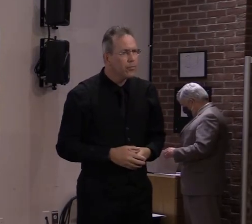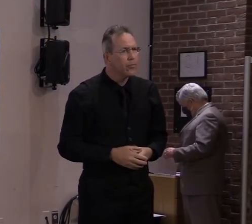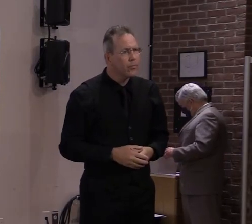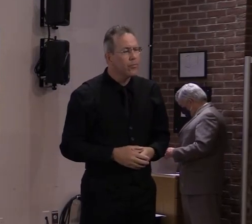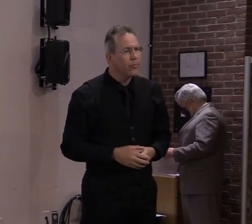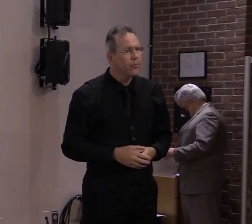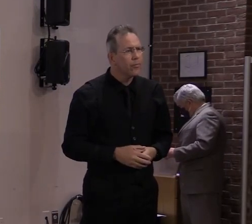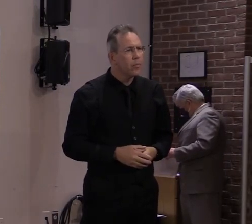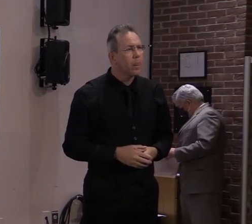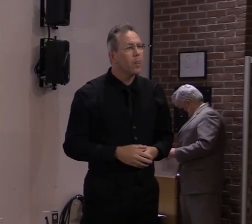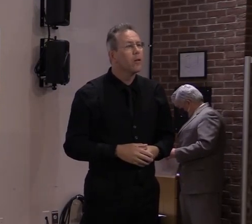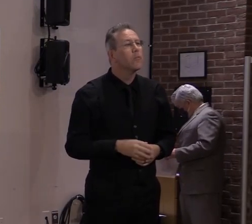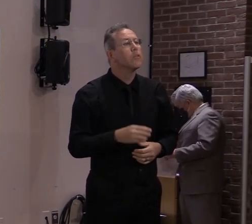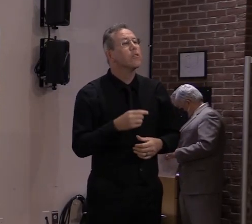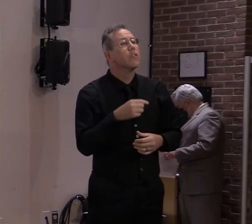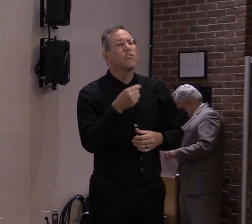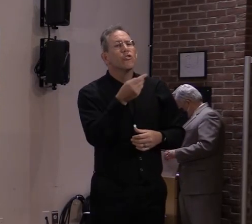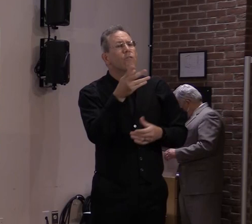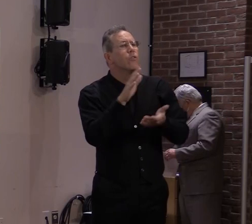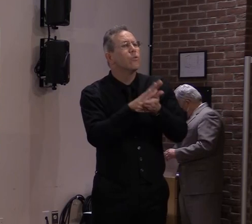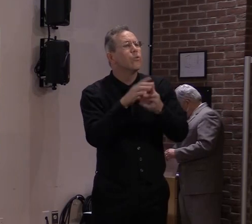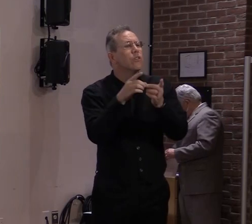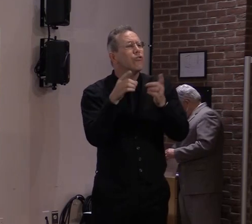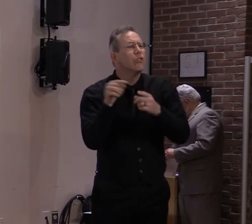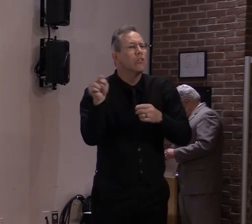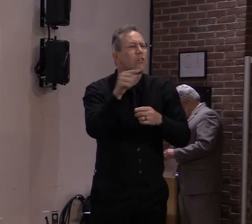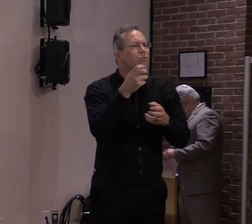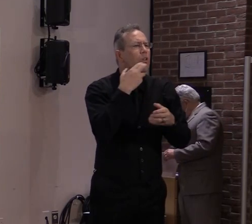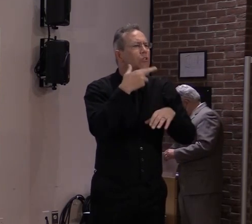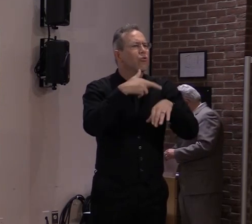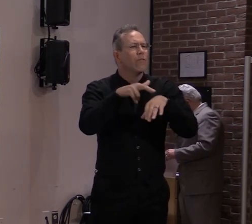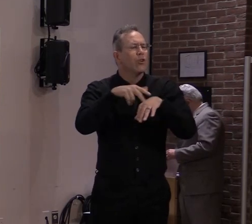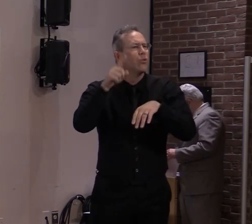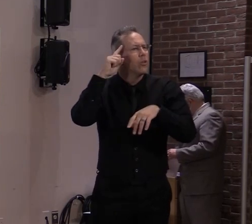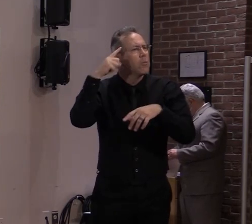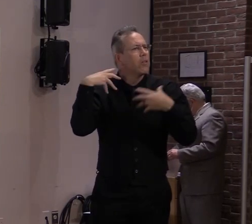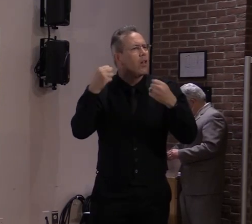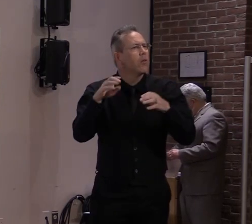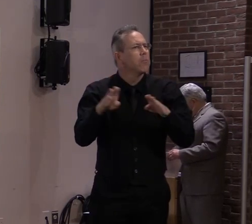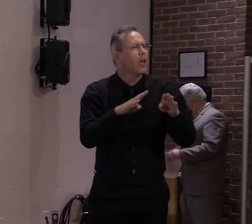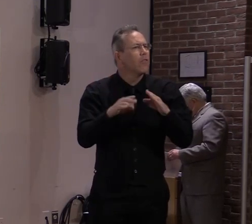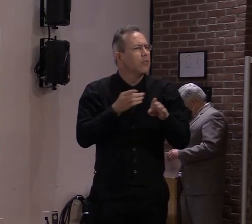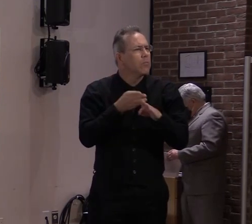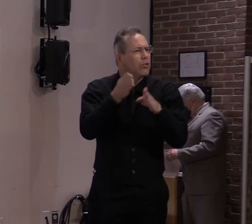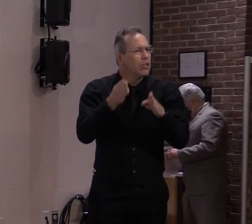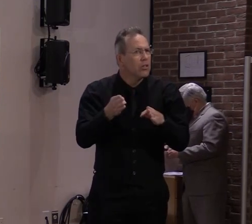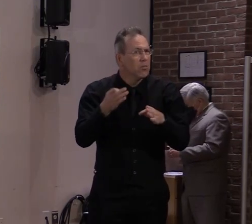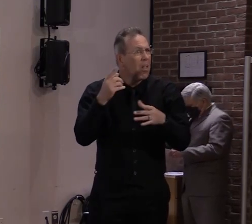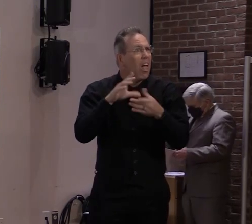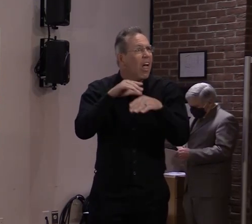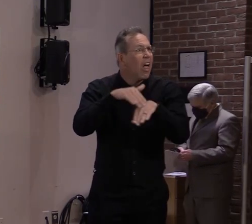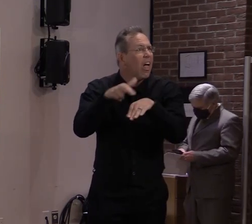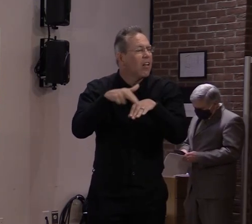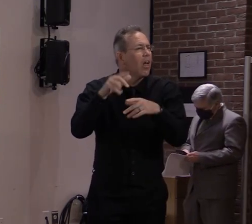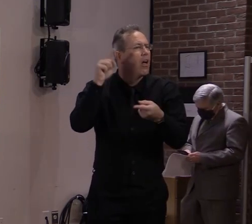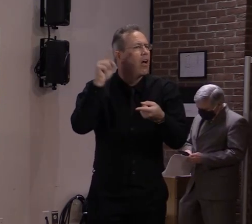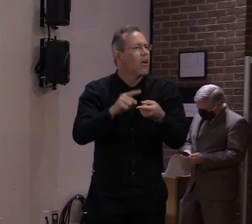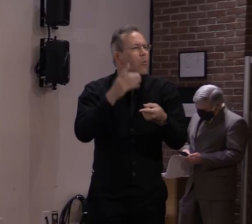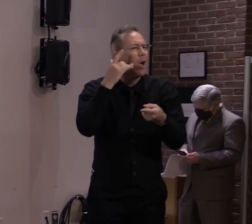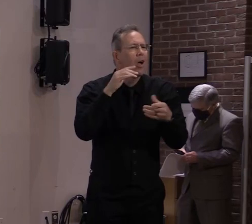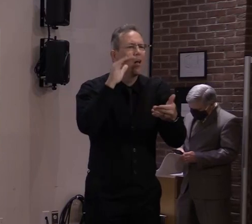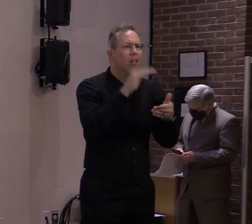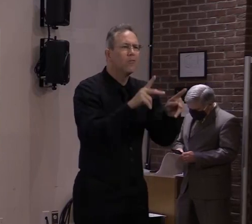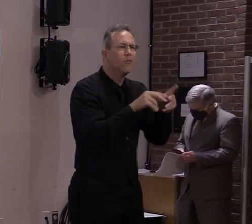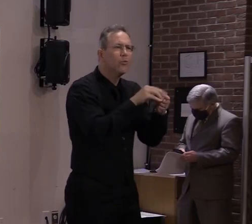Several districts said the number of referrals for student behavioral issues had decreased as a result of having students in smaller groups or pods.